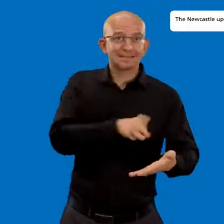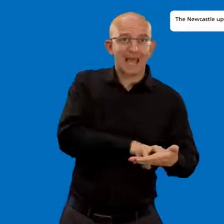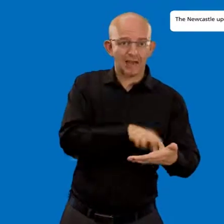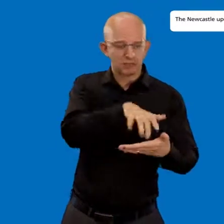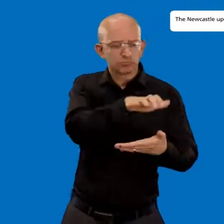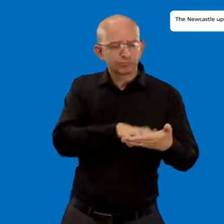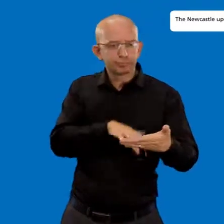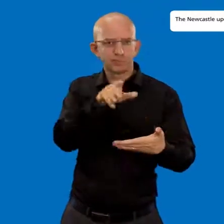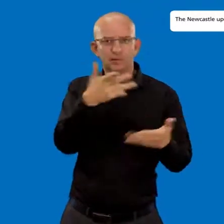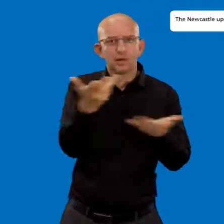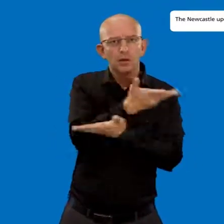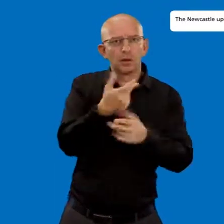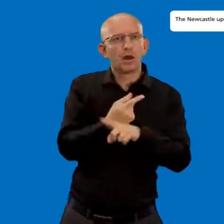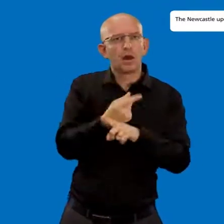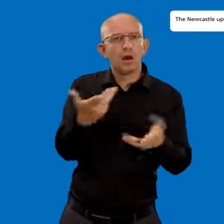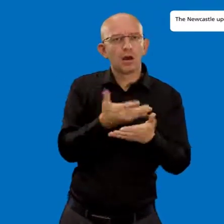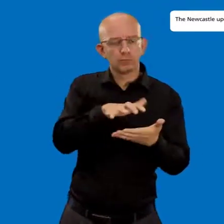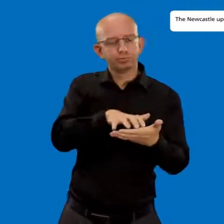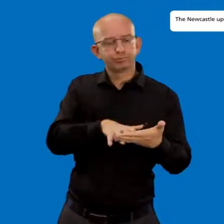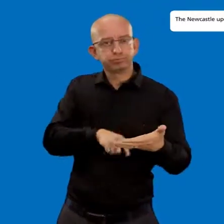signed transcript of a verbal complaint,